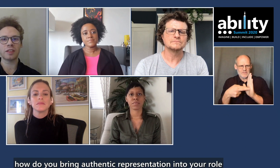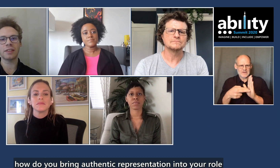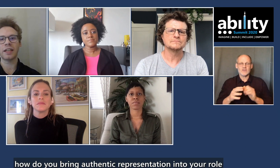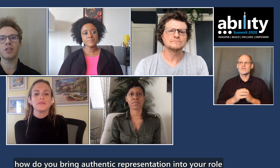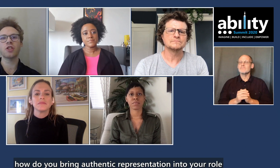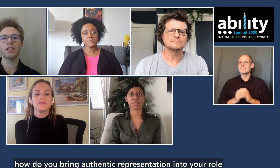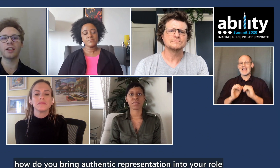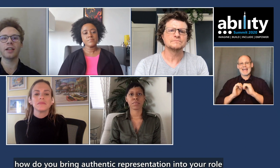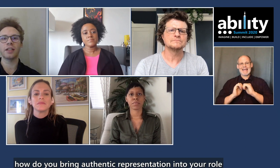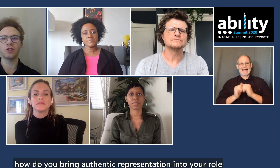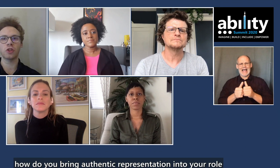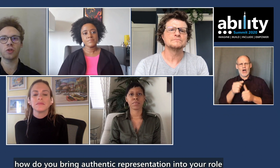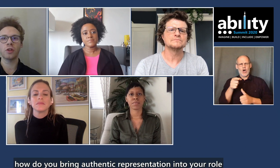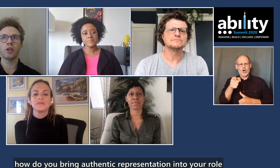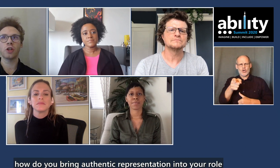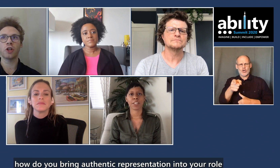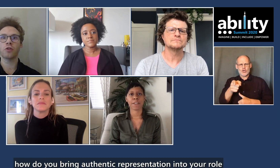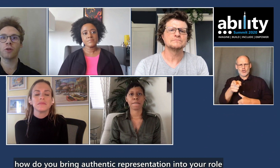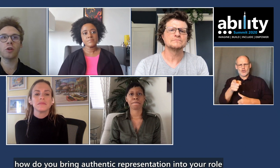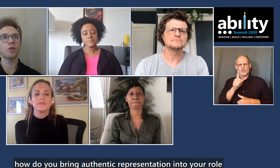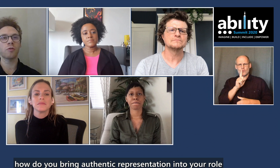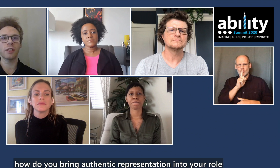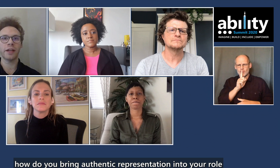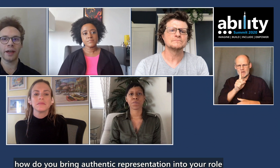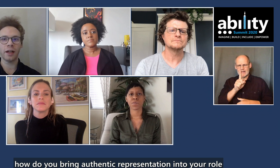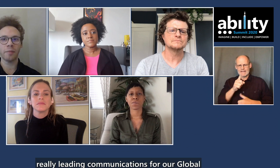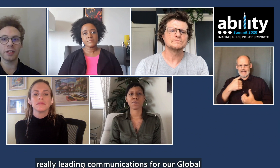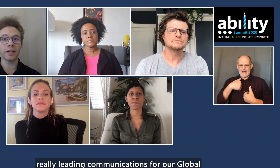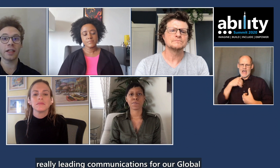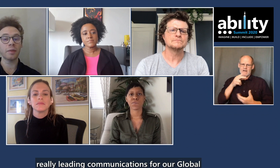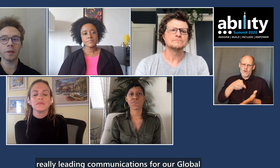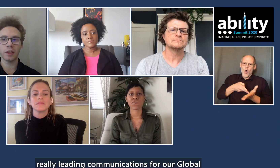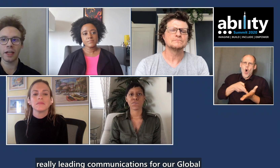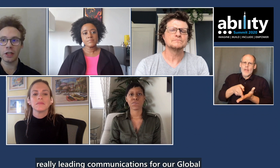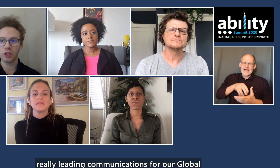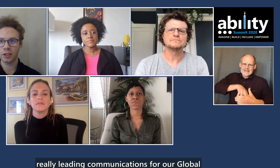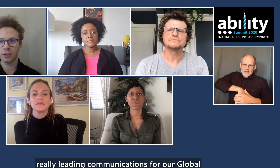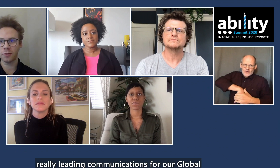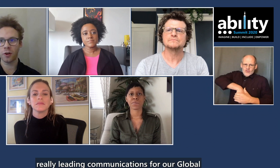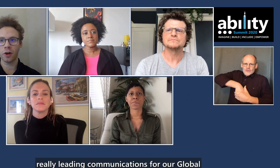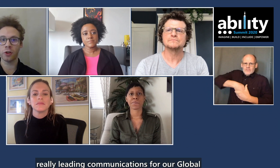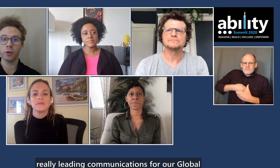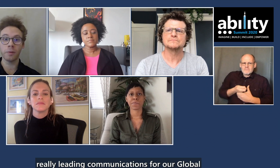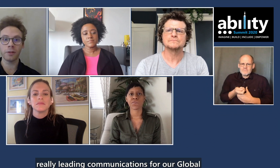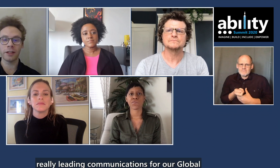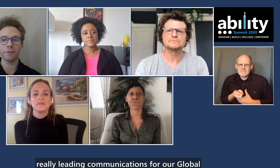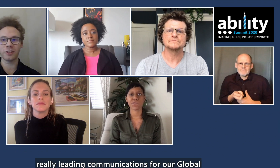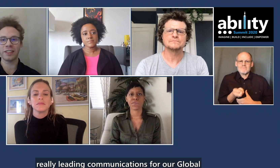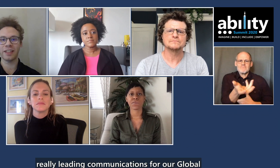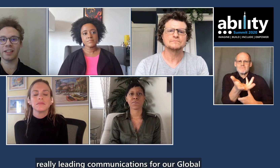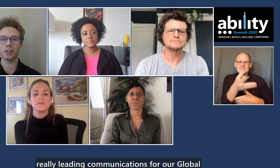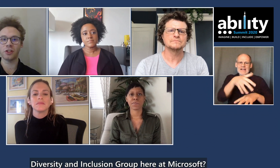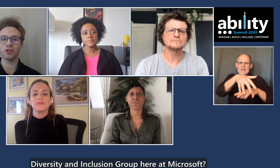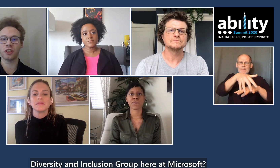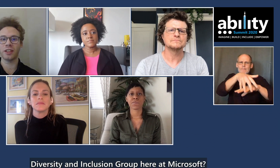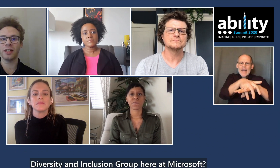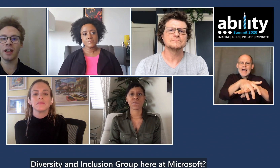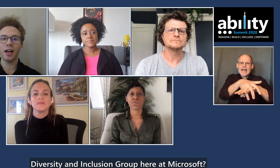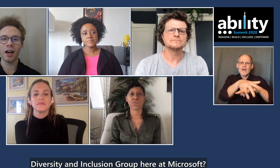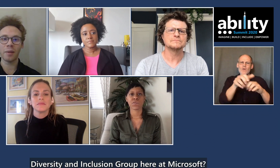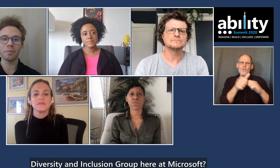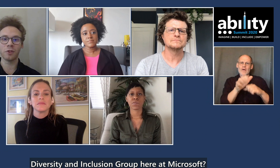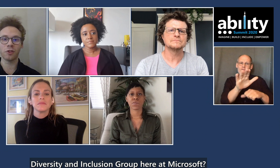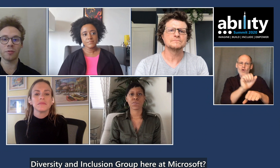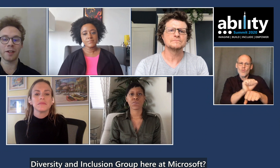authentic representation into your role, really leading communications for our global diversity and